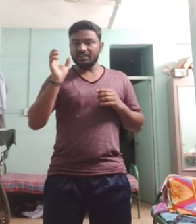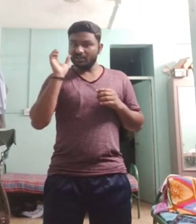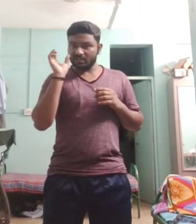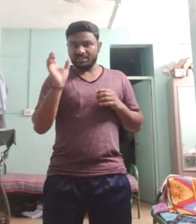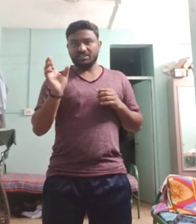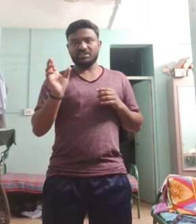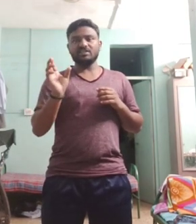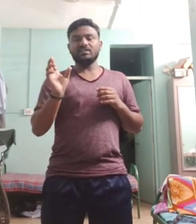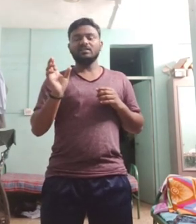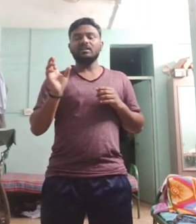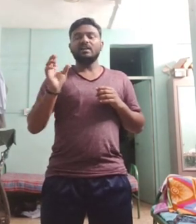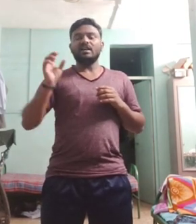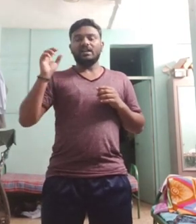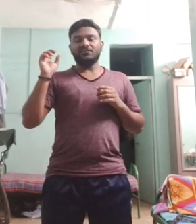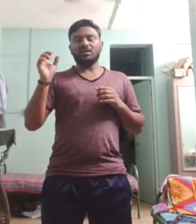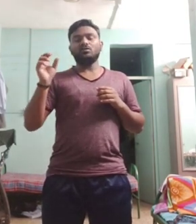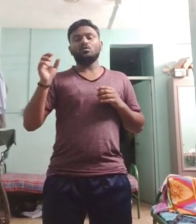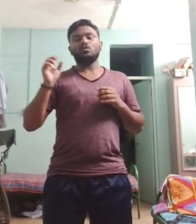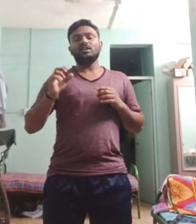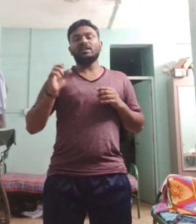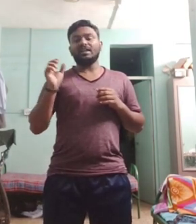a condition, and we have to only write